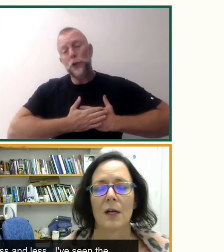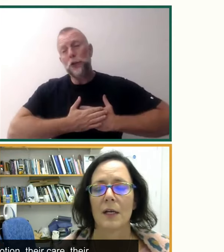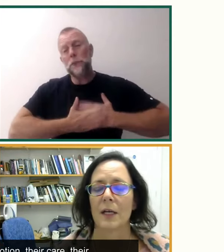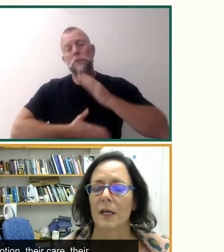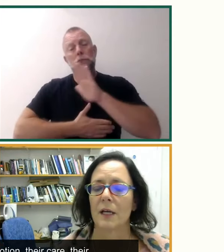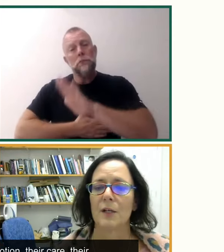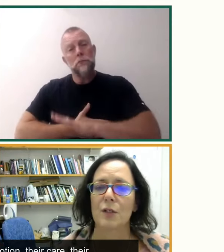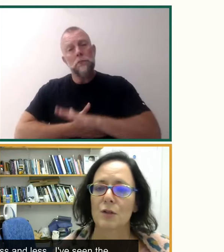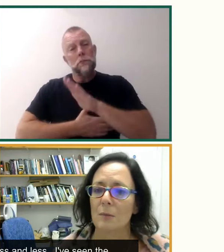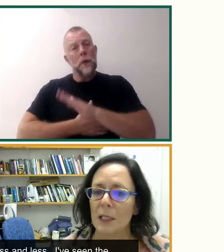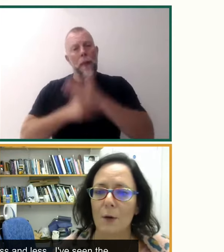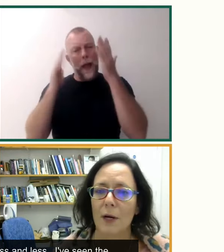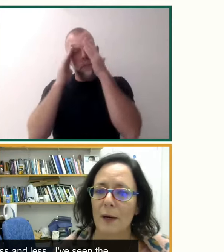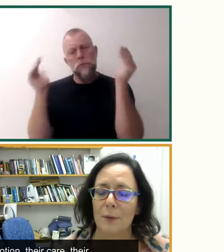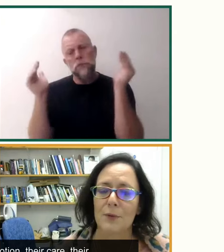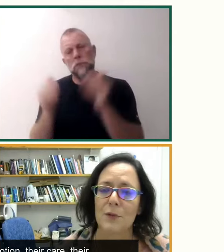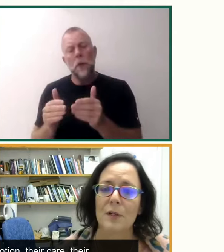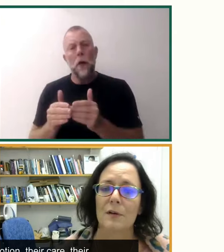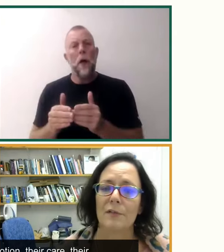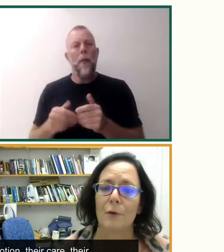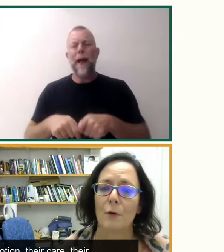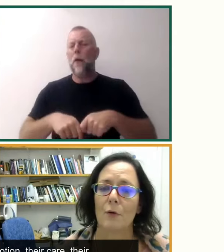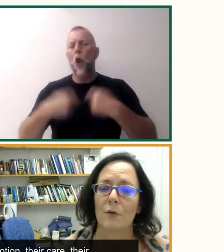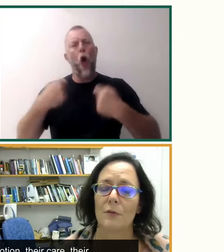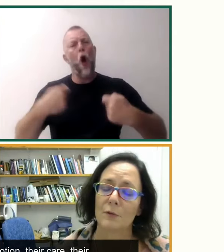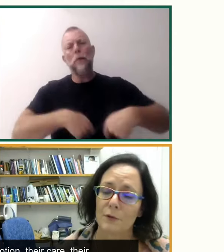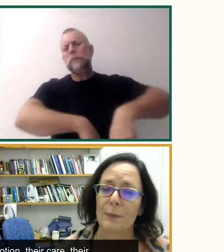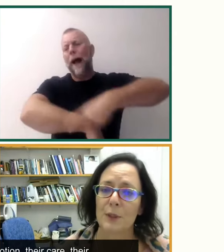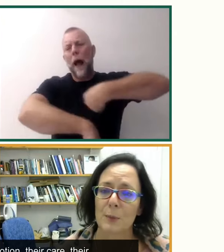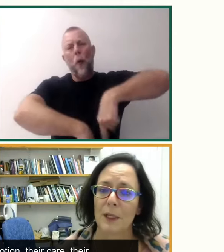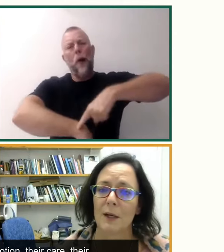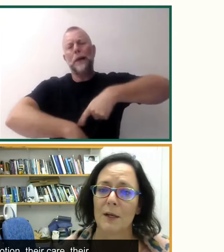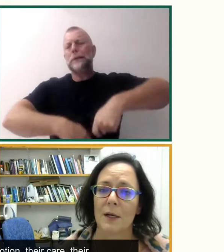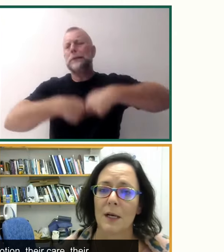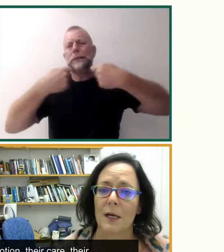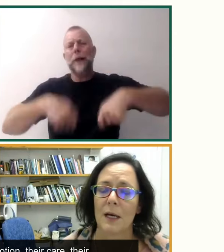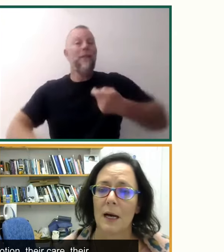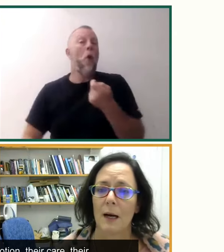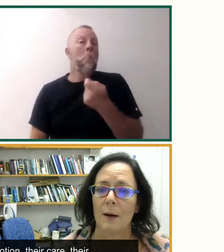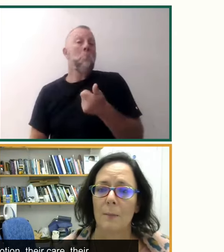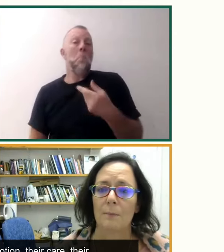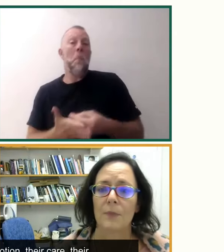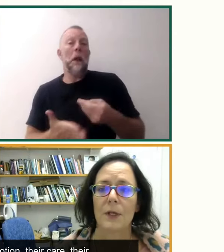their extremely long hours for not very much money,